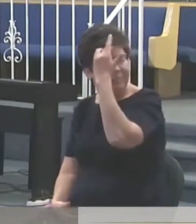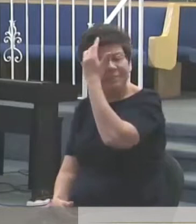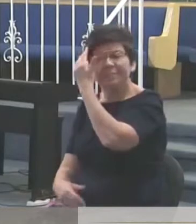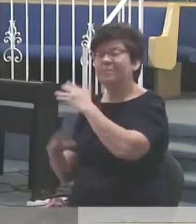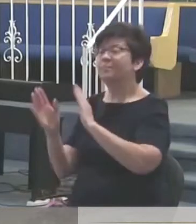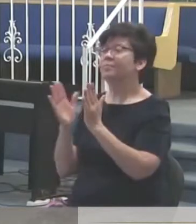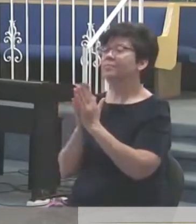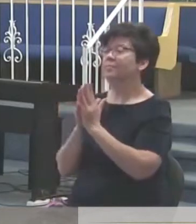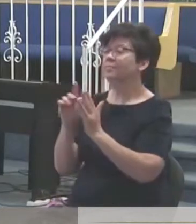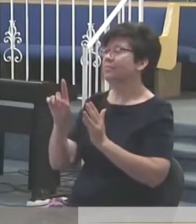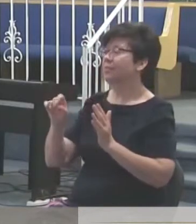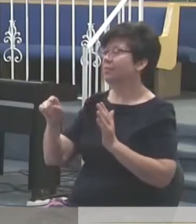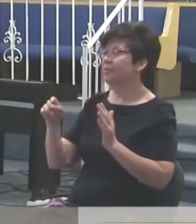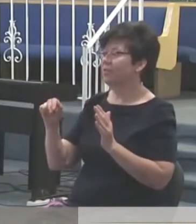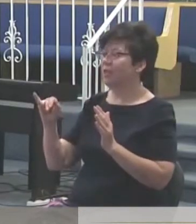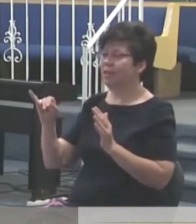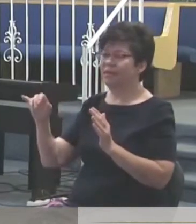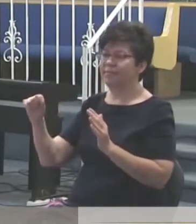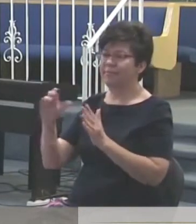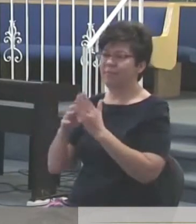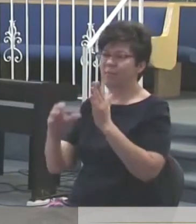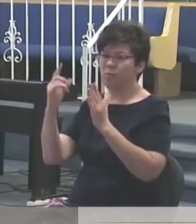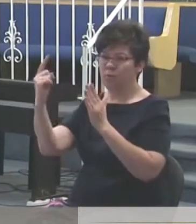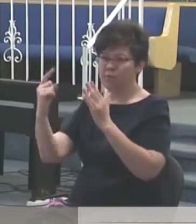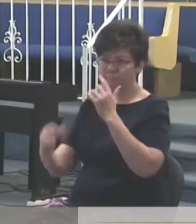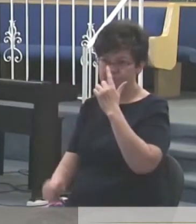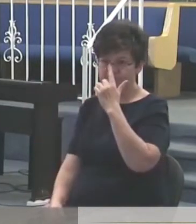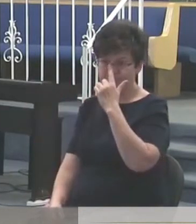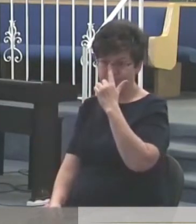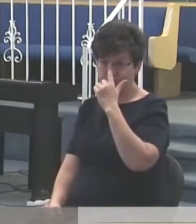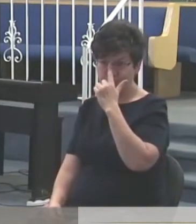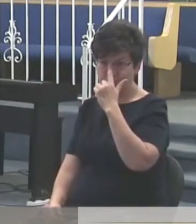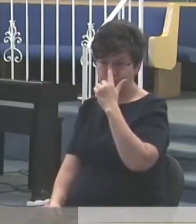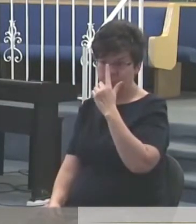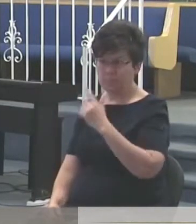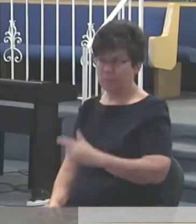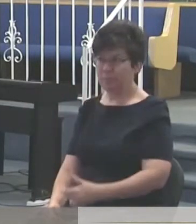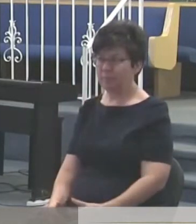book of Zephaniah, chapter number 1.